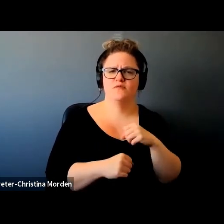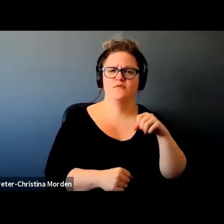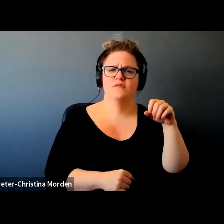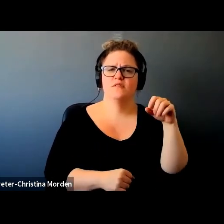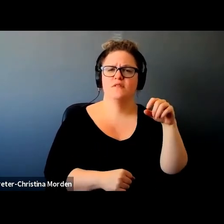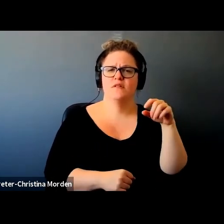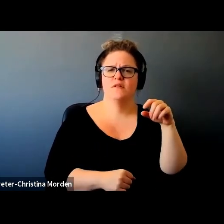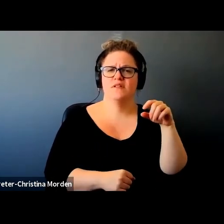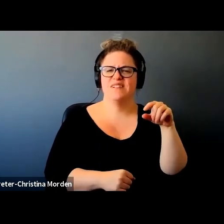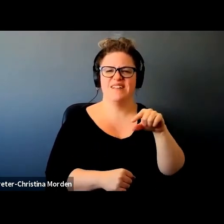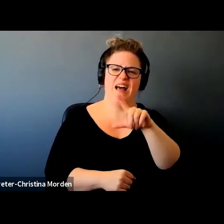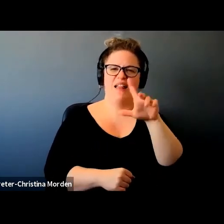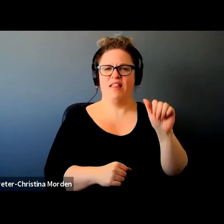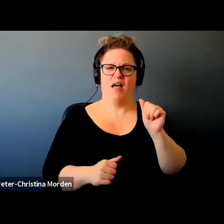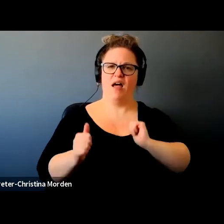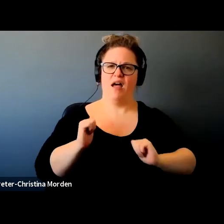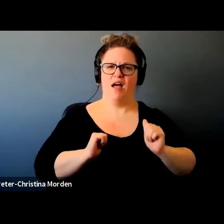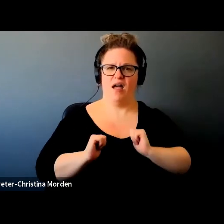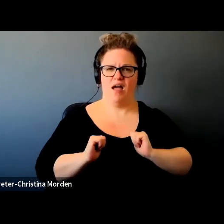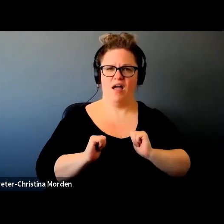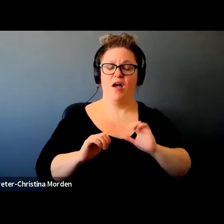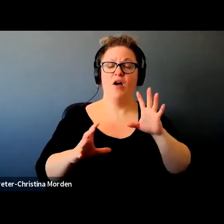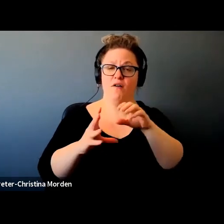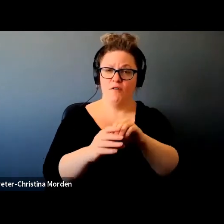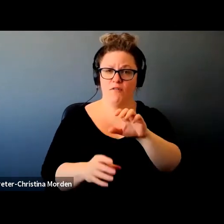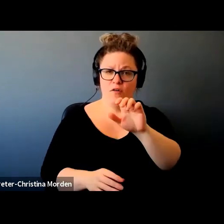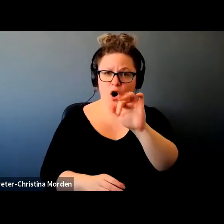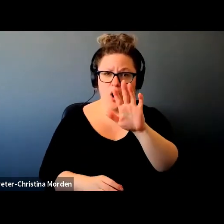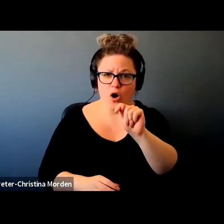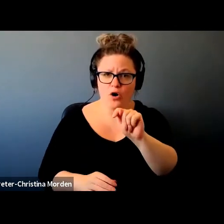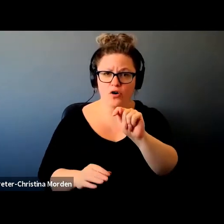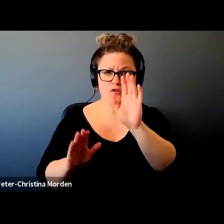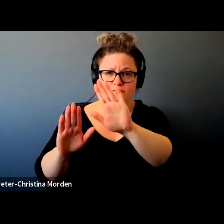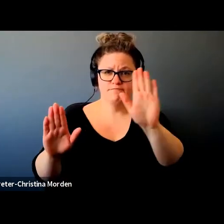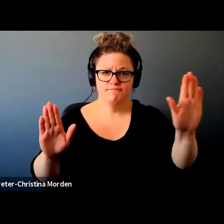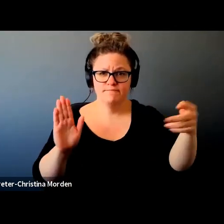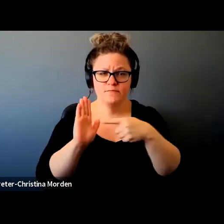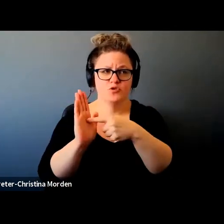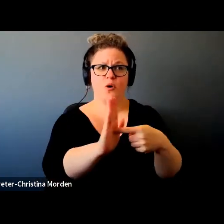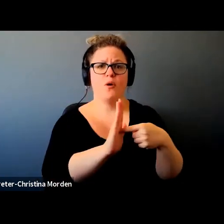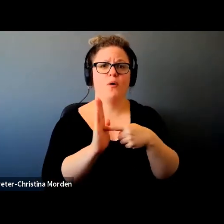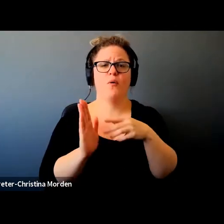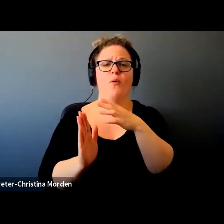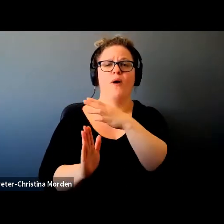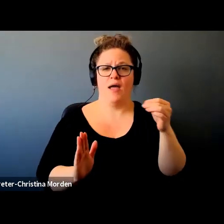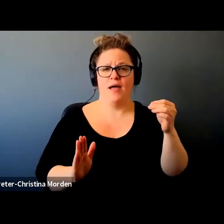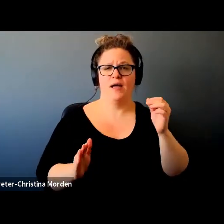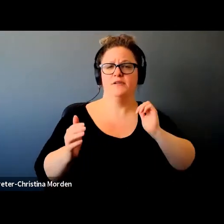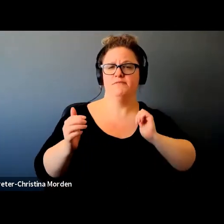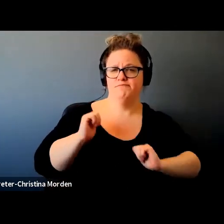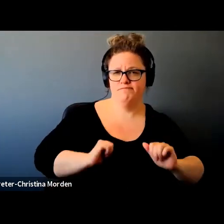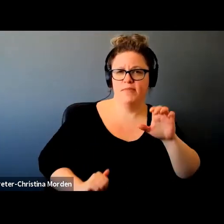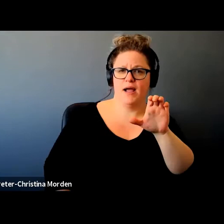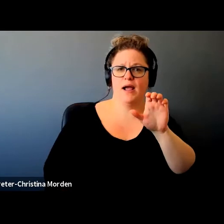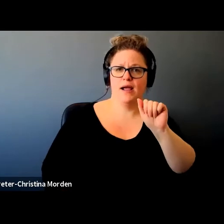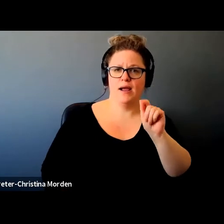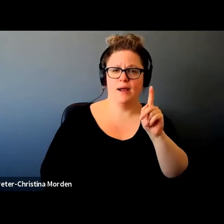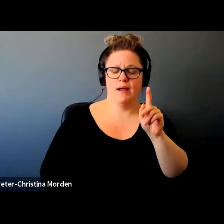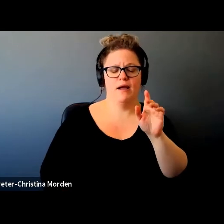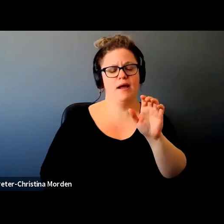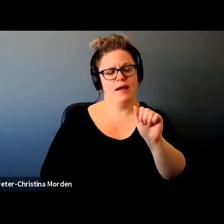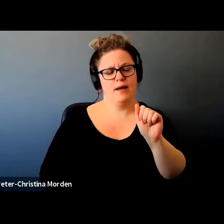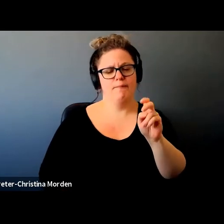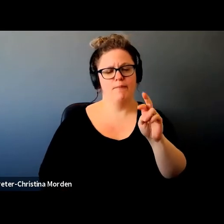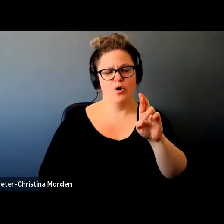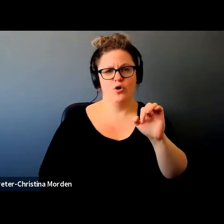which involved a curated art show and a cabaret all around a central